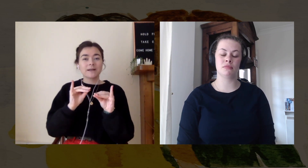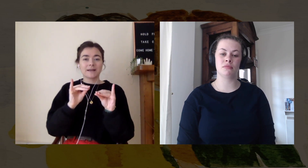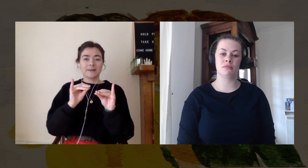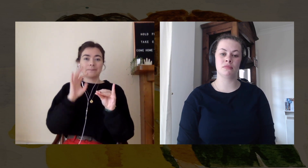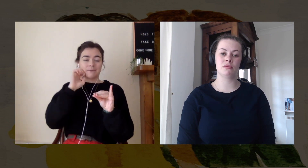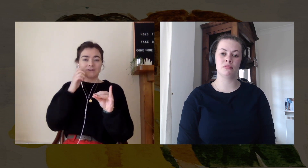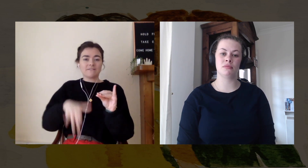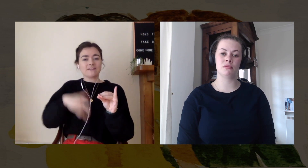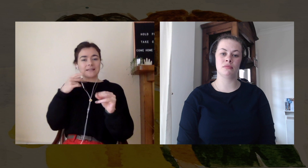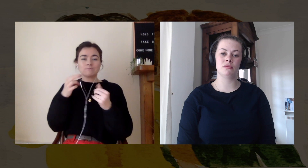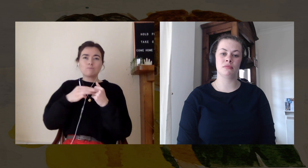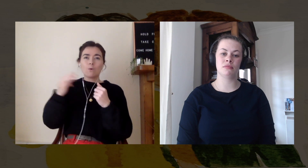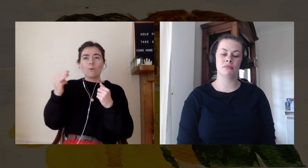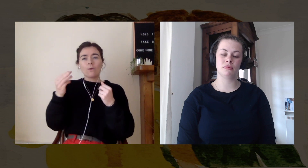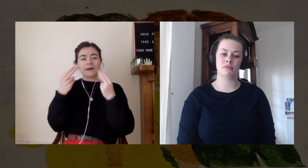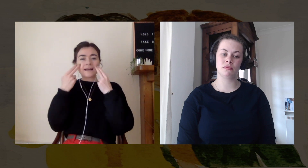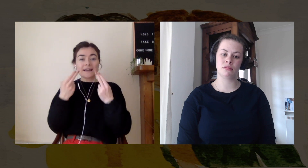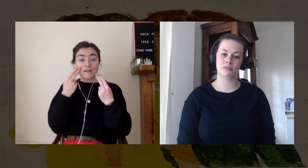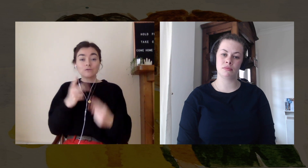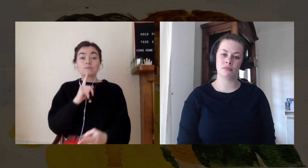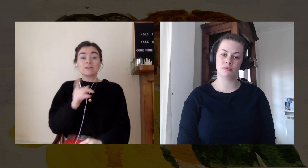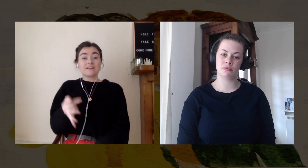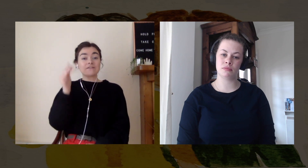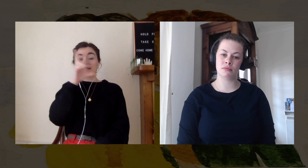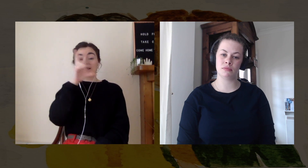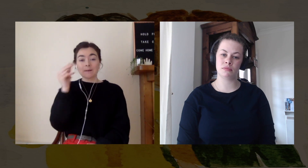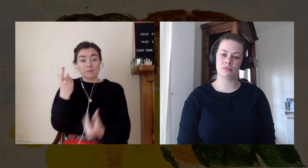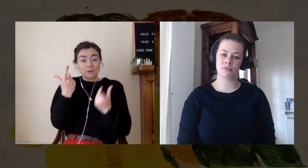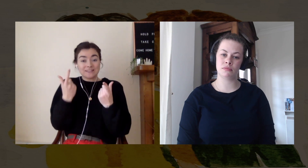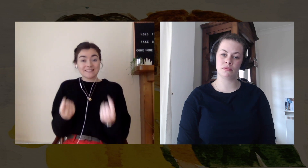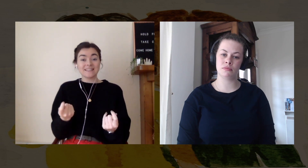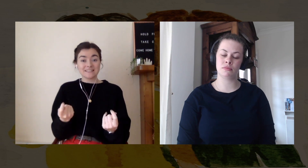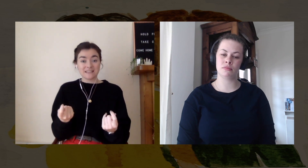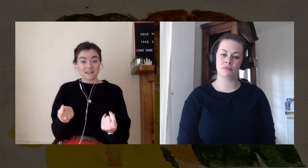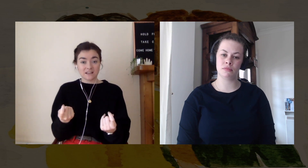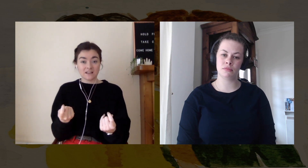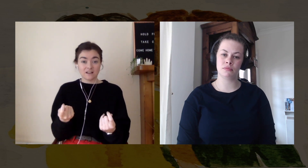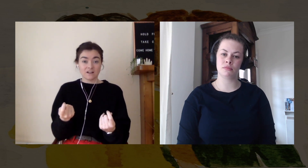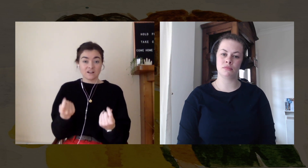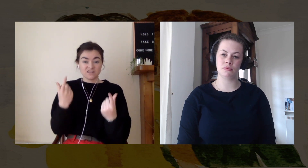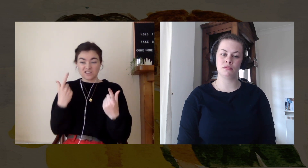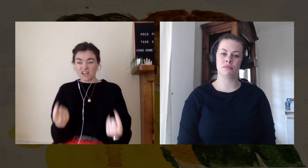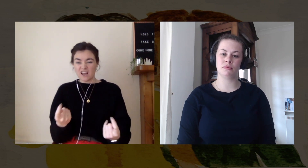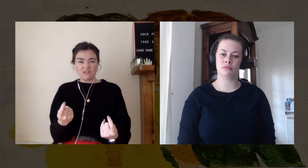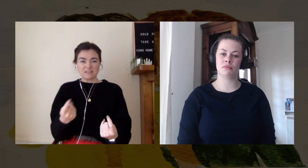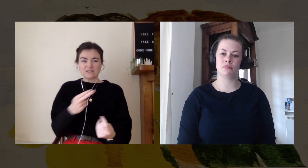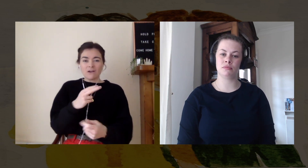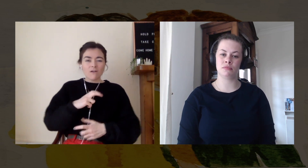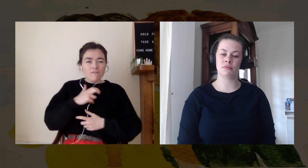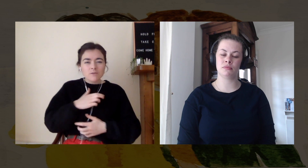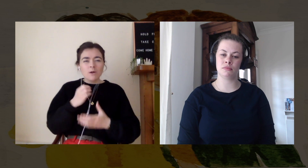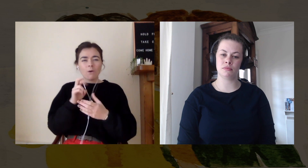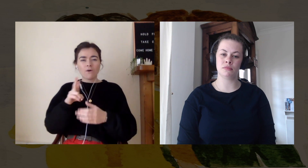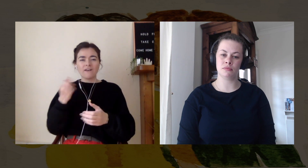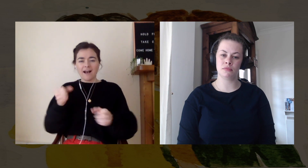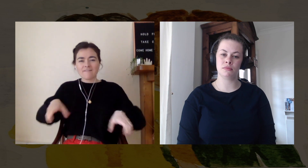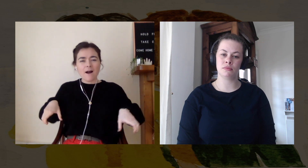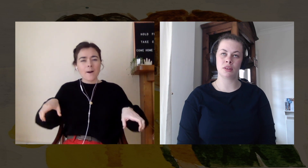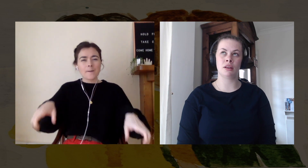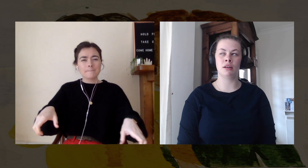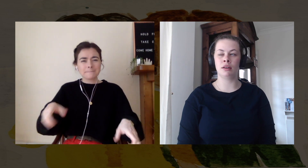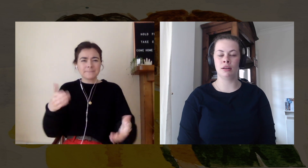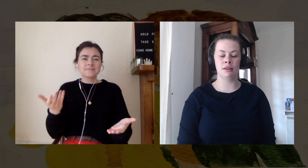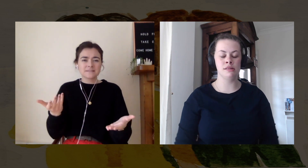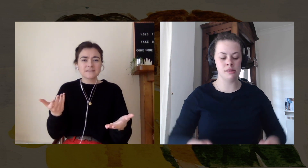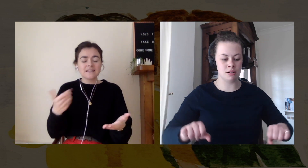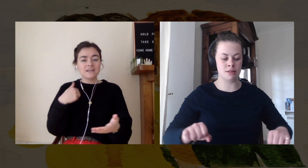in sitting on a chair, or maybe it's not a very comfortable chair, or if it has arms, oh my god, like so your the demon